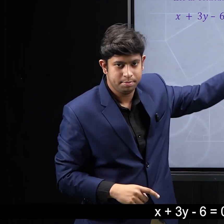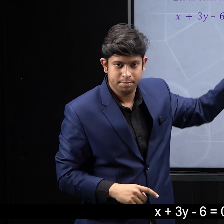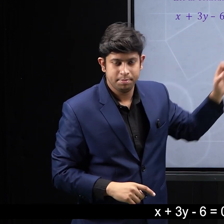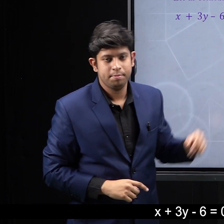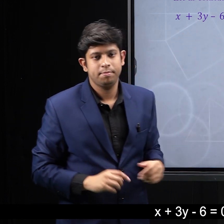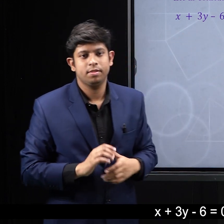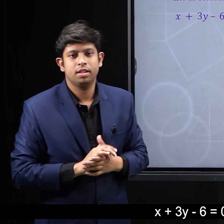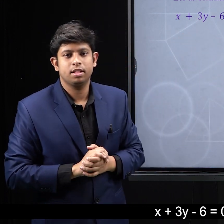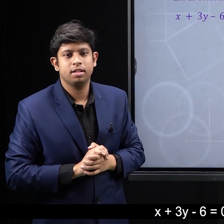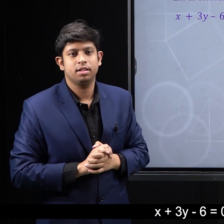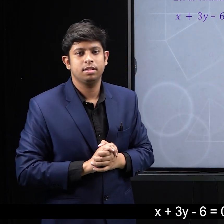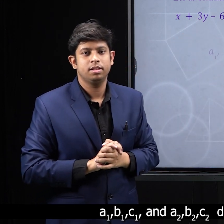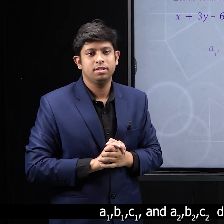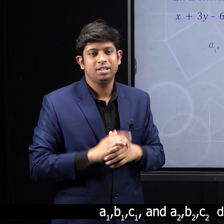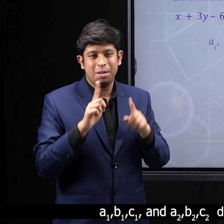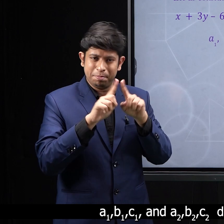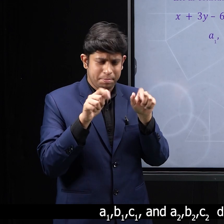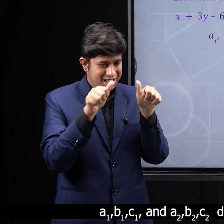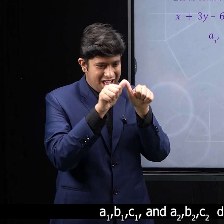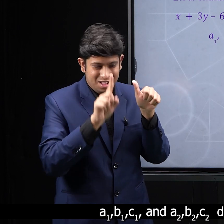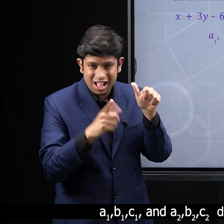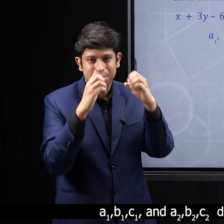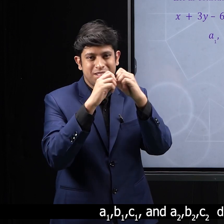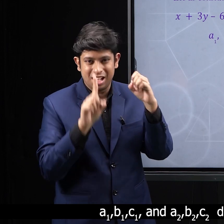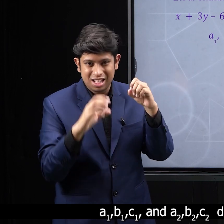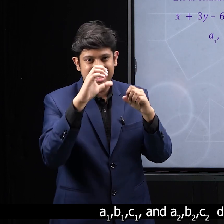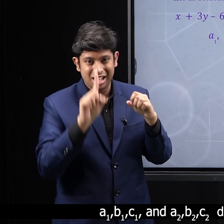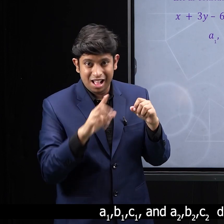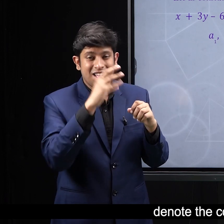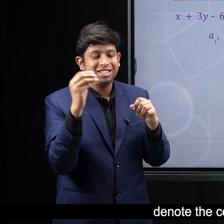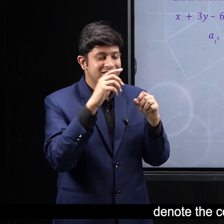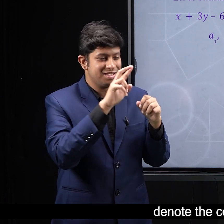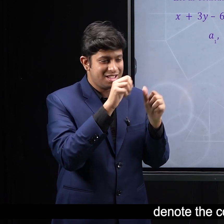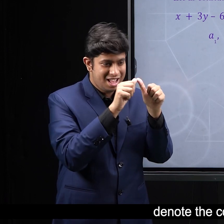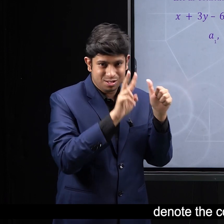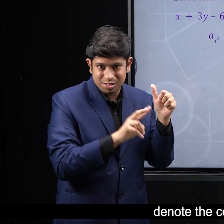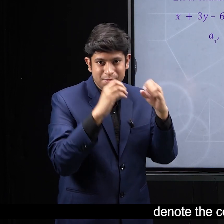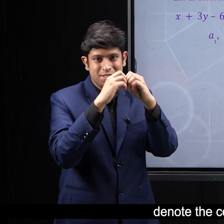0. a1, b1, c1 and a2, b2, c2 denote the coefficient of equations.